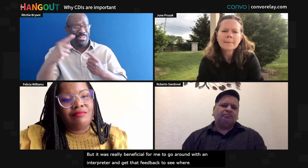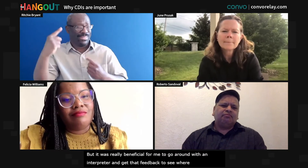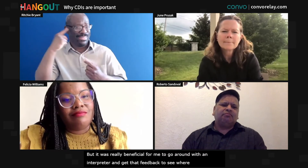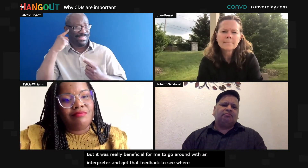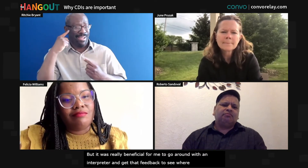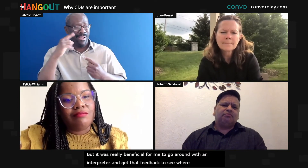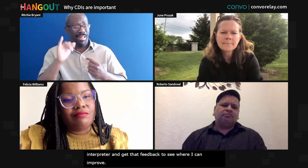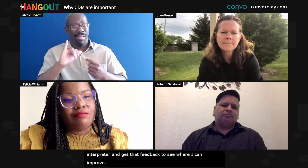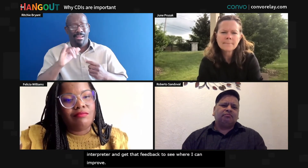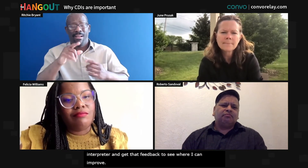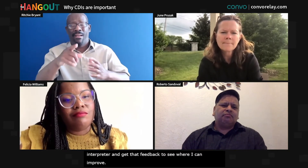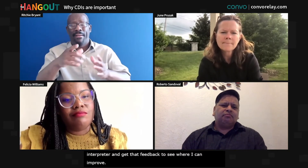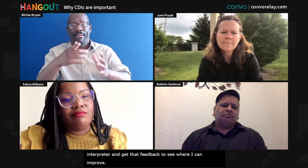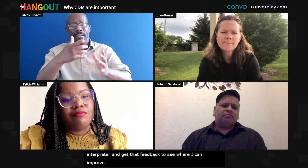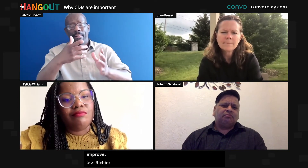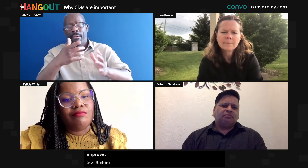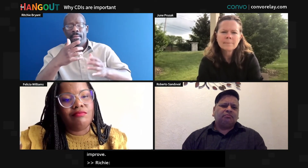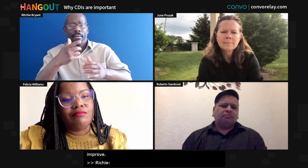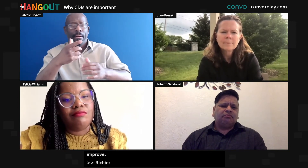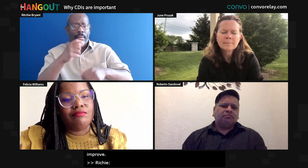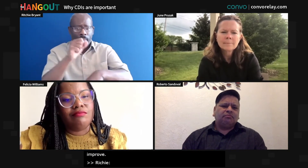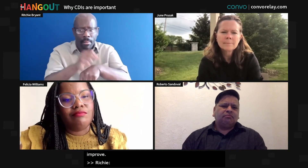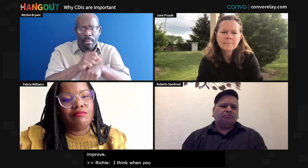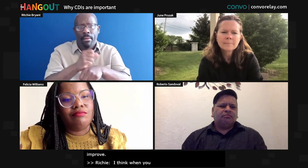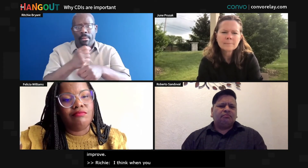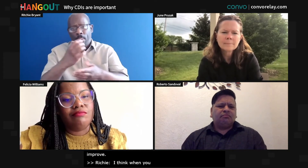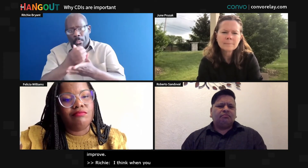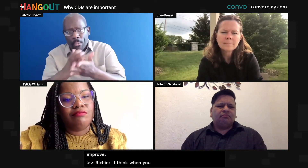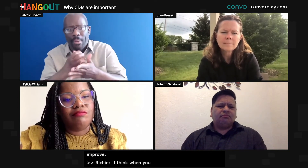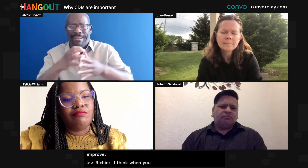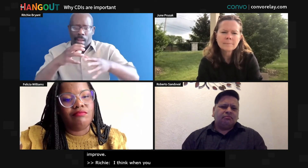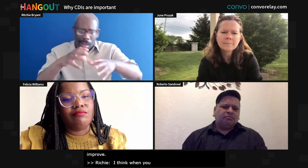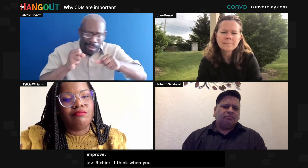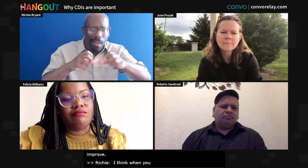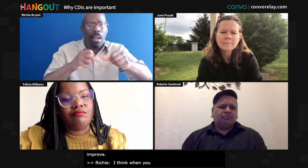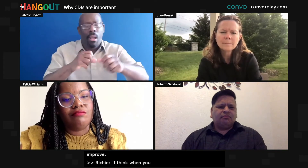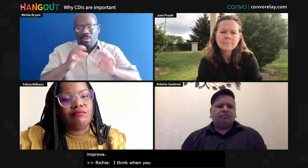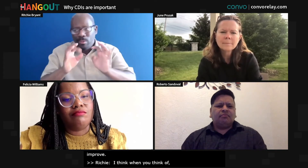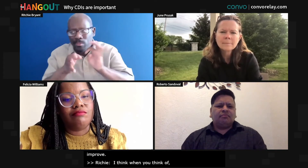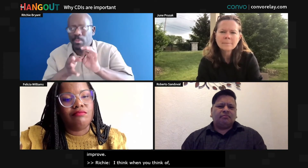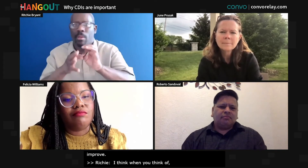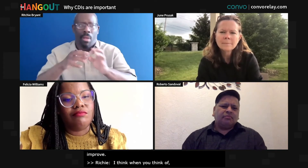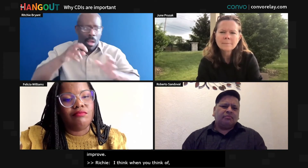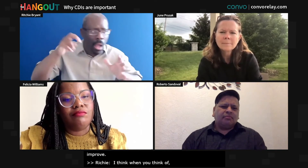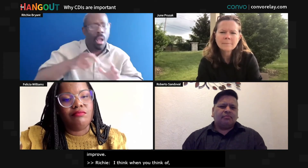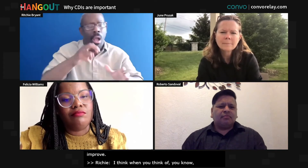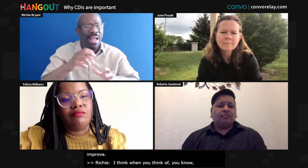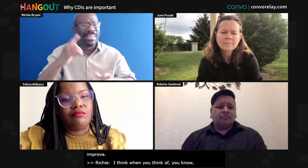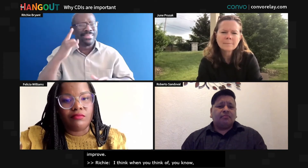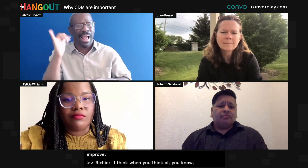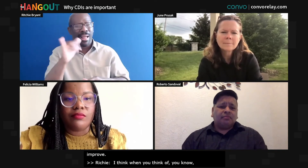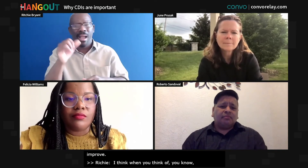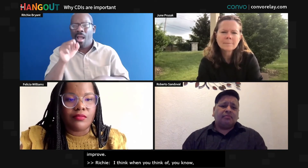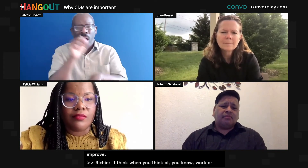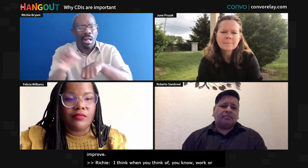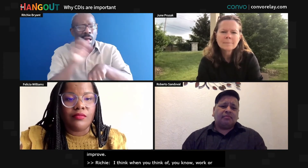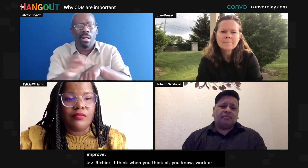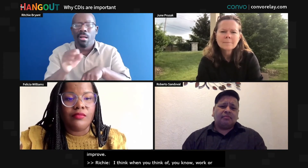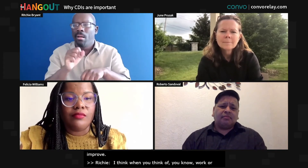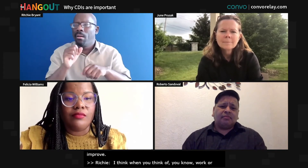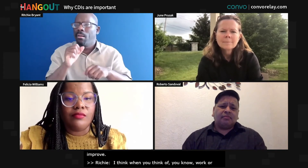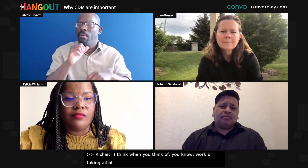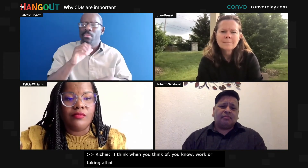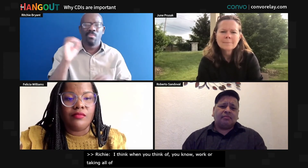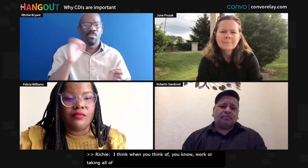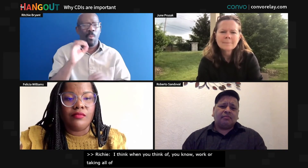Yeah, this is Richie. I think when you think of, uh, work or taking all these classes and where you're going to learn how to